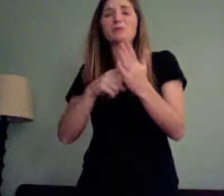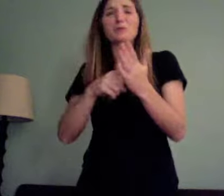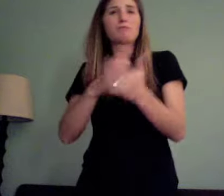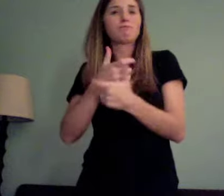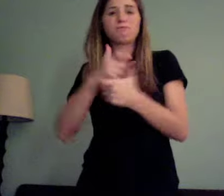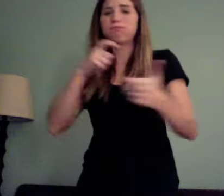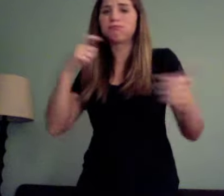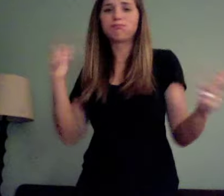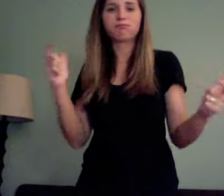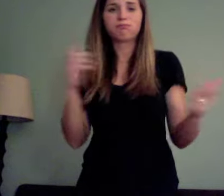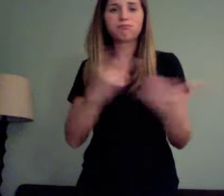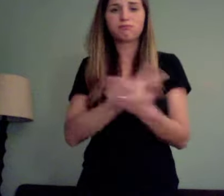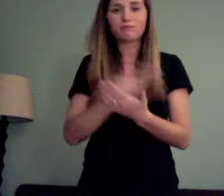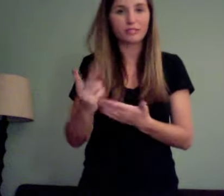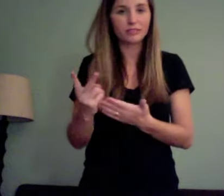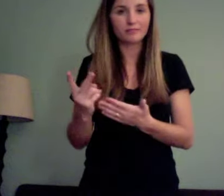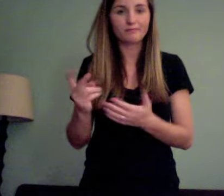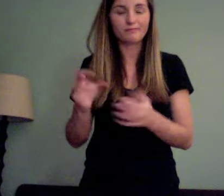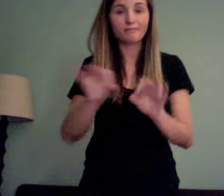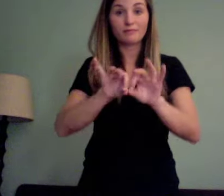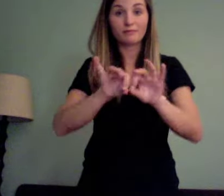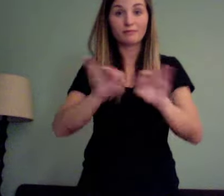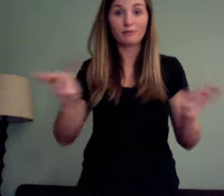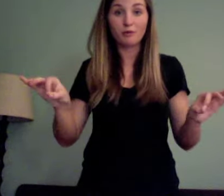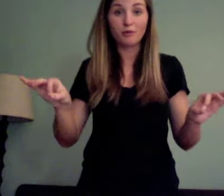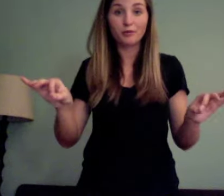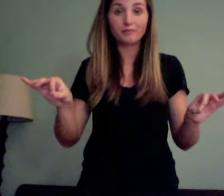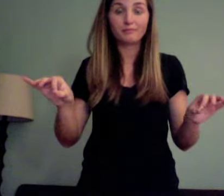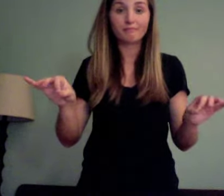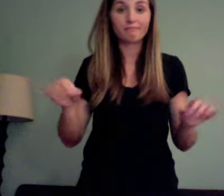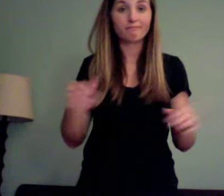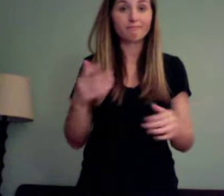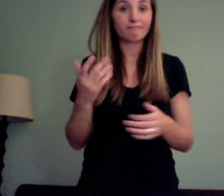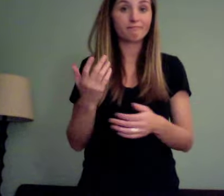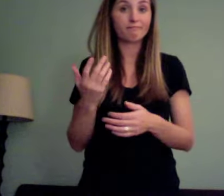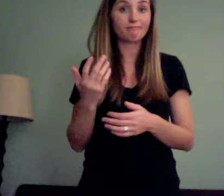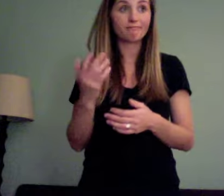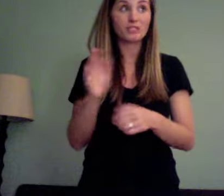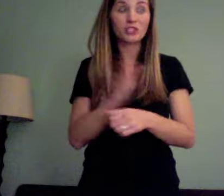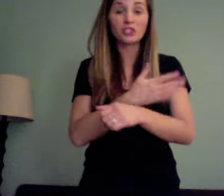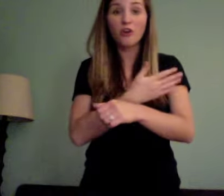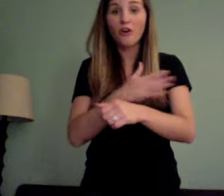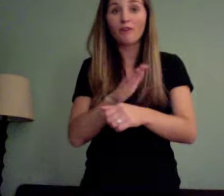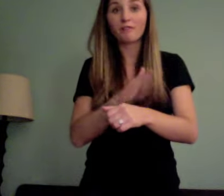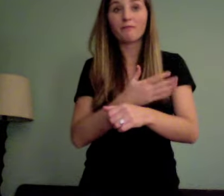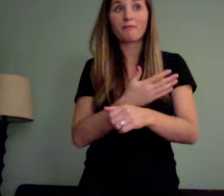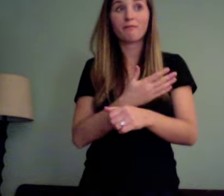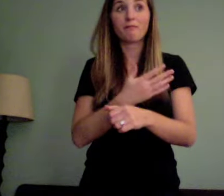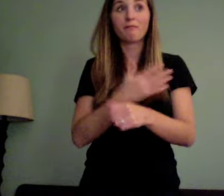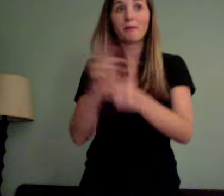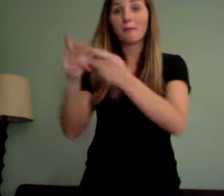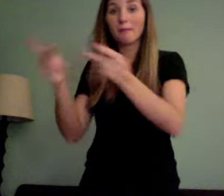A diploma. A song. A location. An article of clothing.